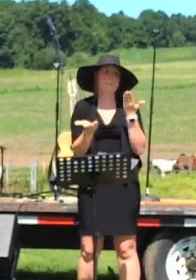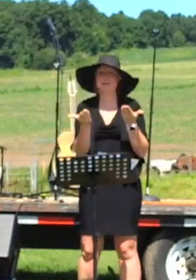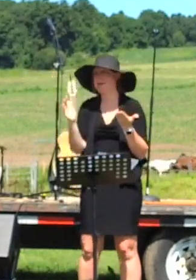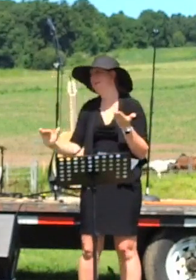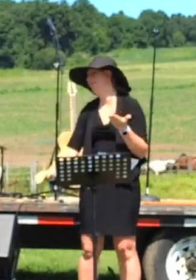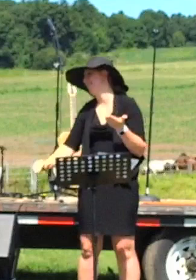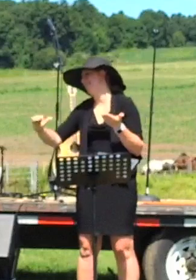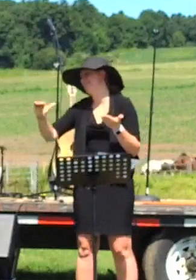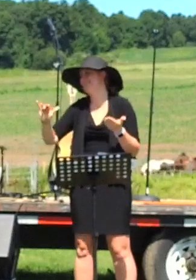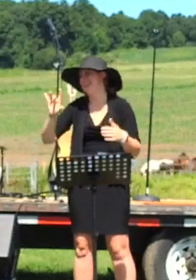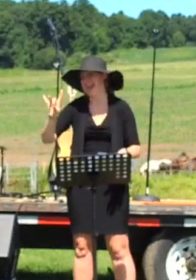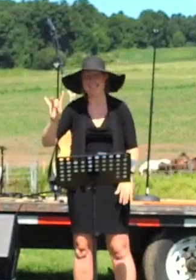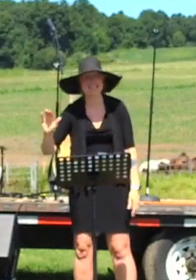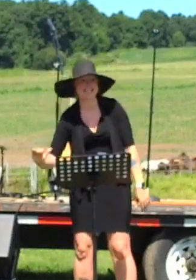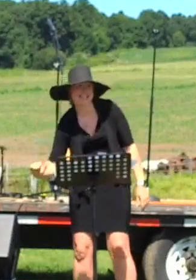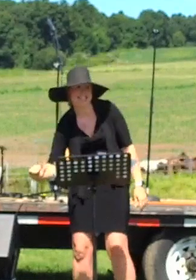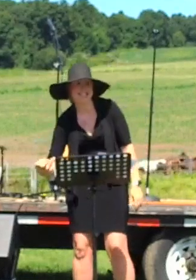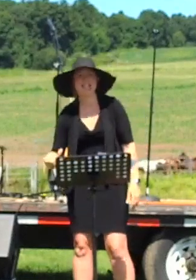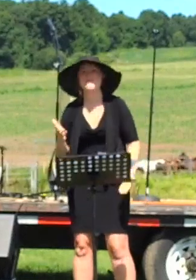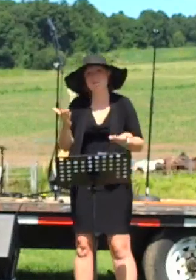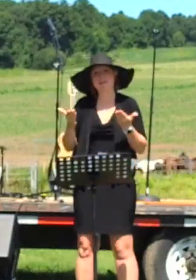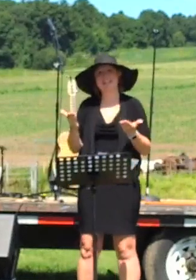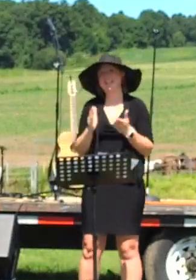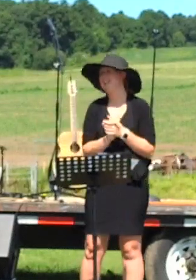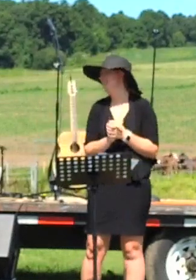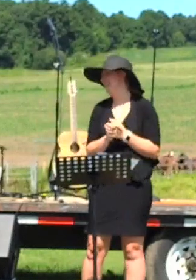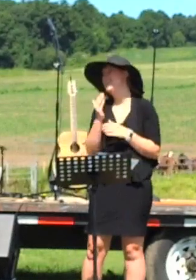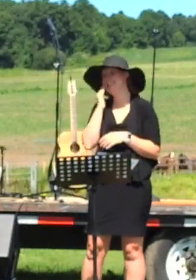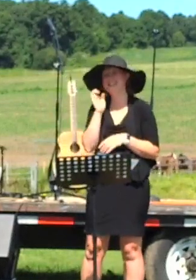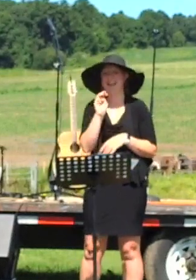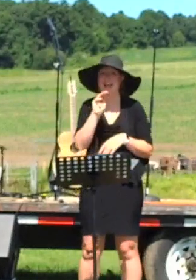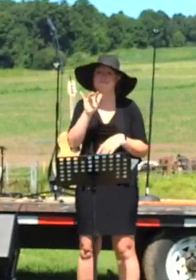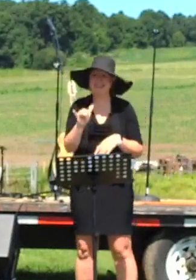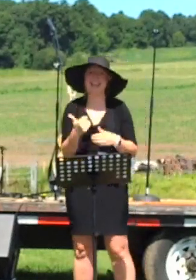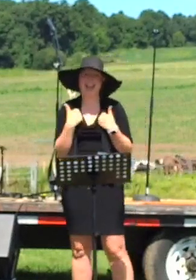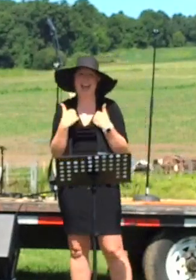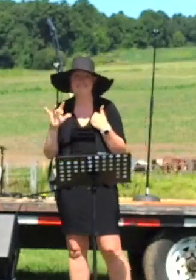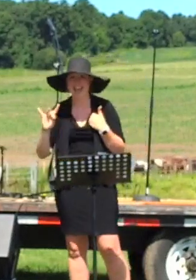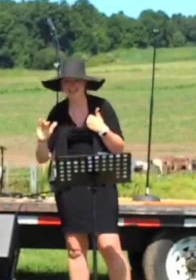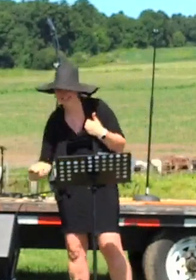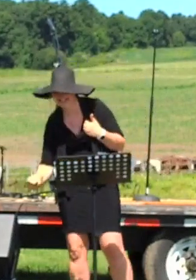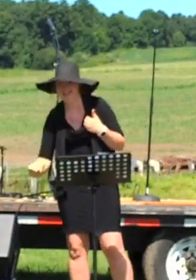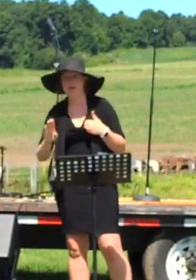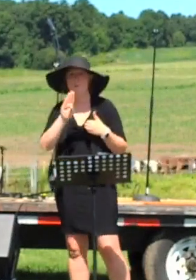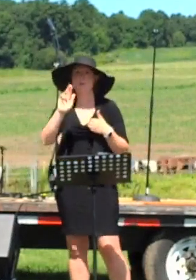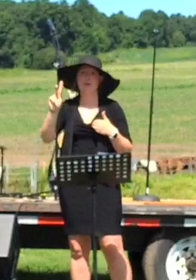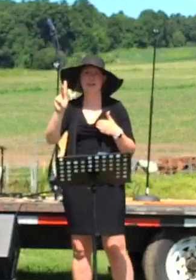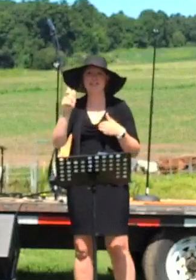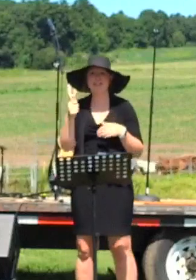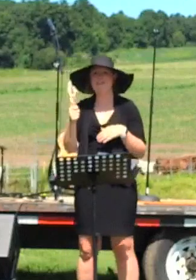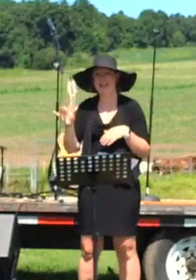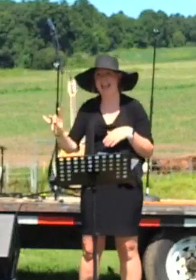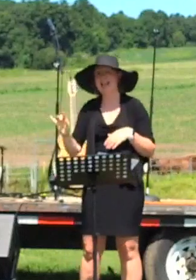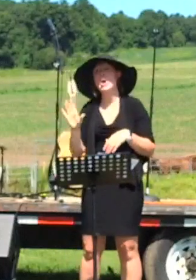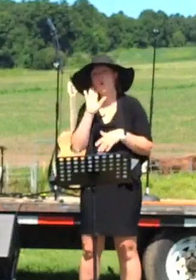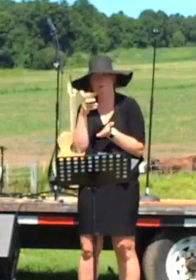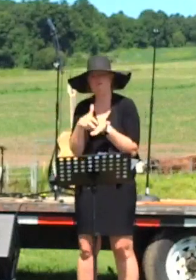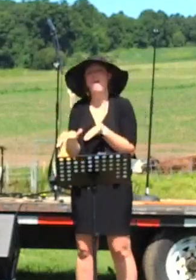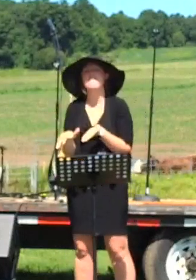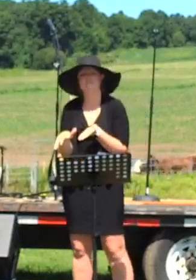raising little eights, as I know Emily may be here, it can be a rough